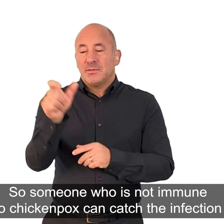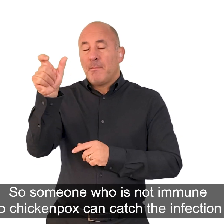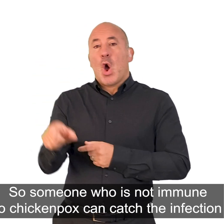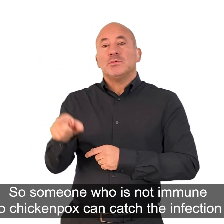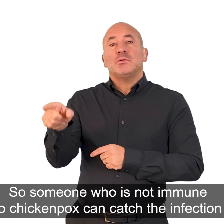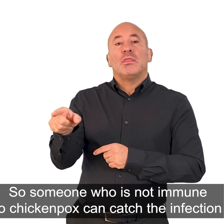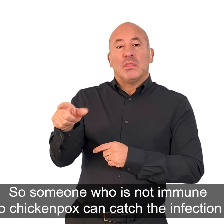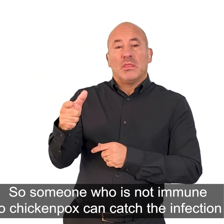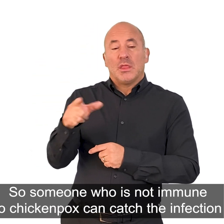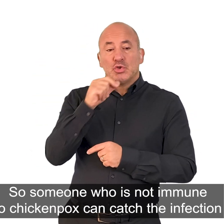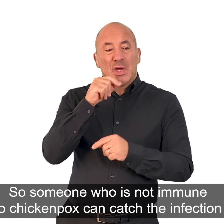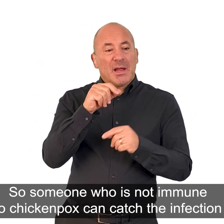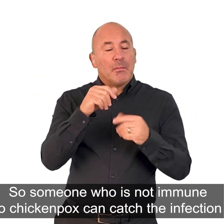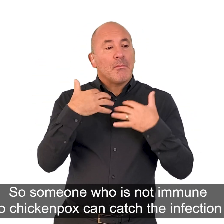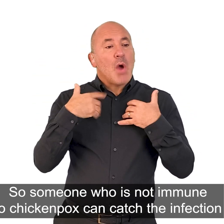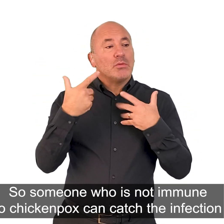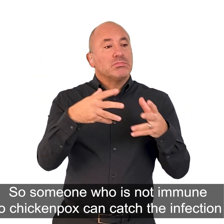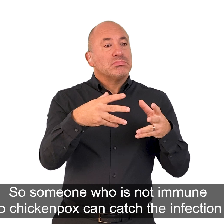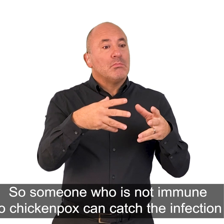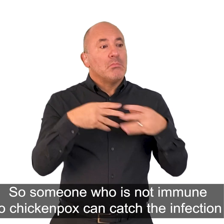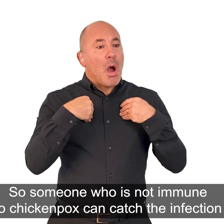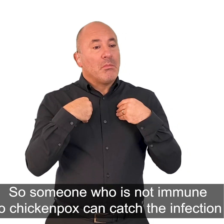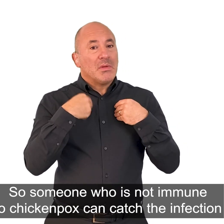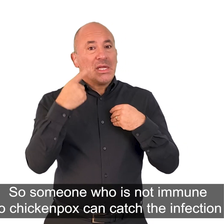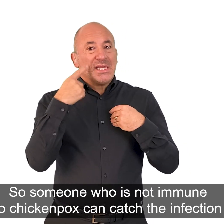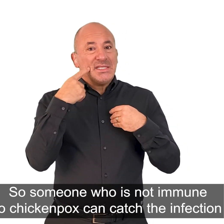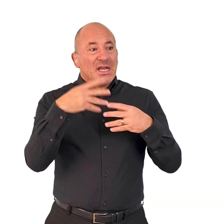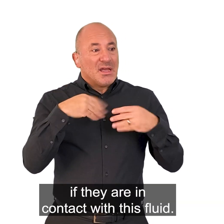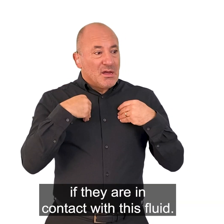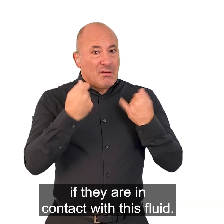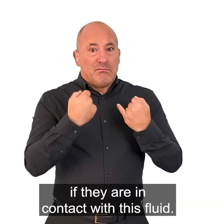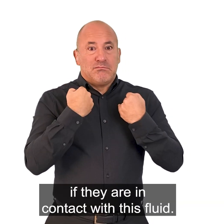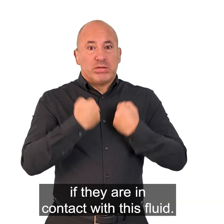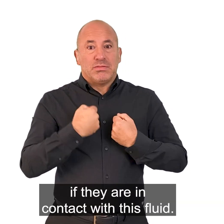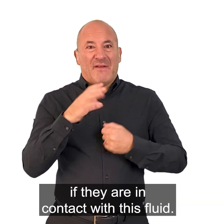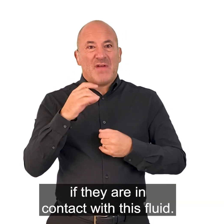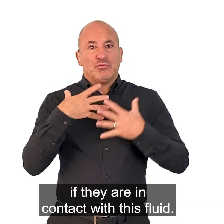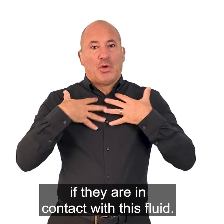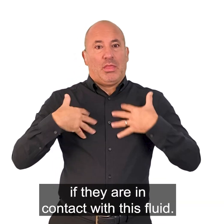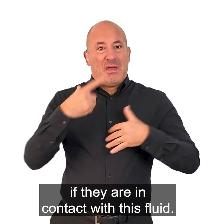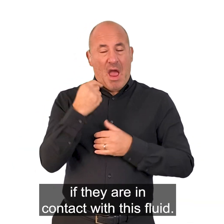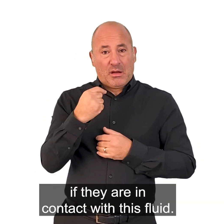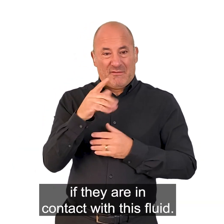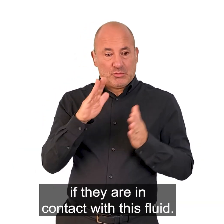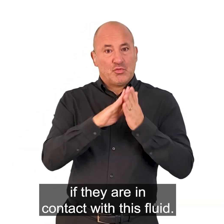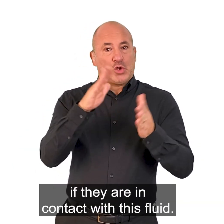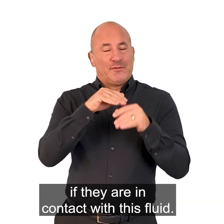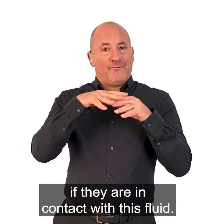So someone who is not immune to chickenpox can catch the infection if they are in contact with this fluid.